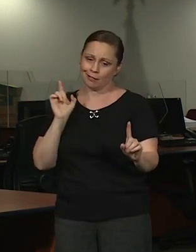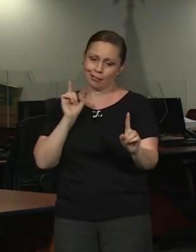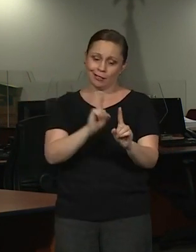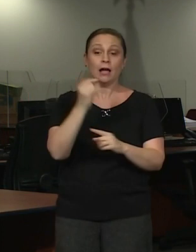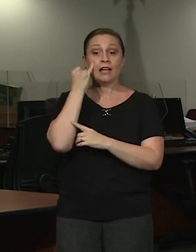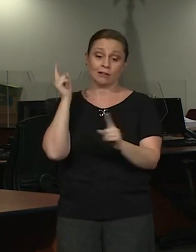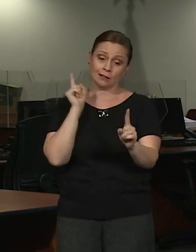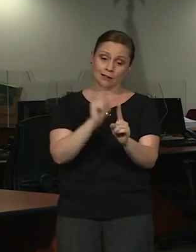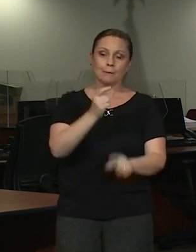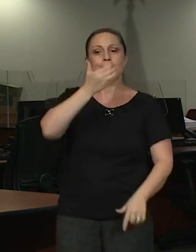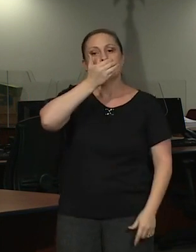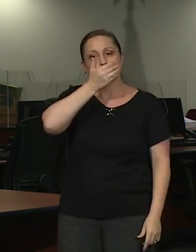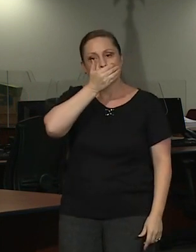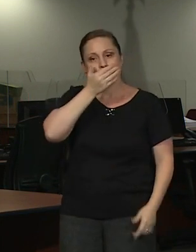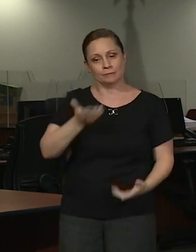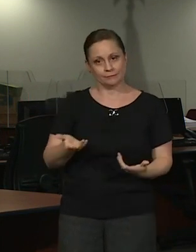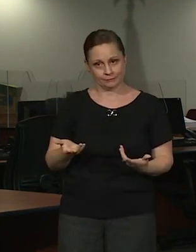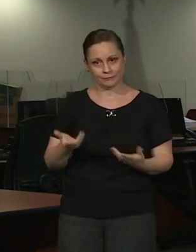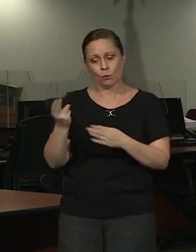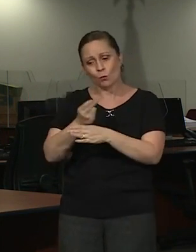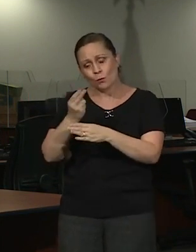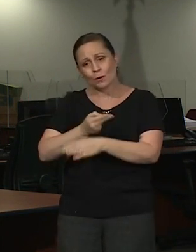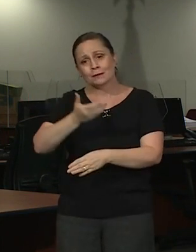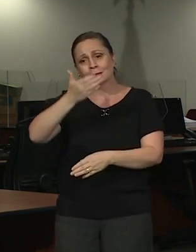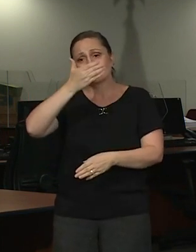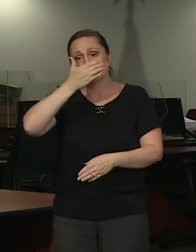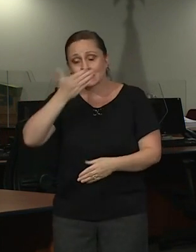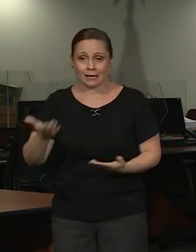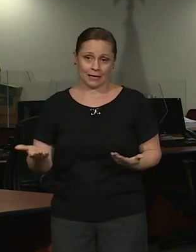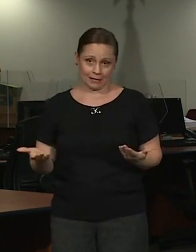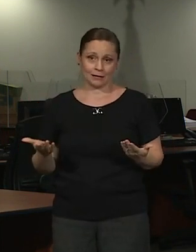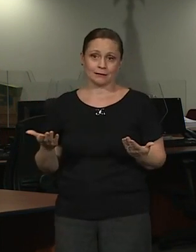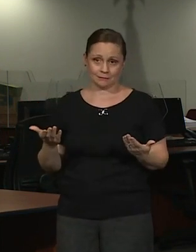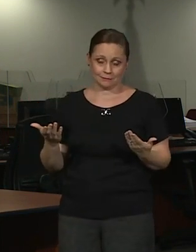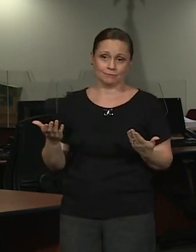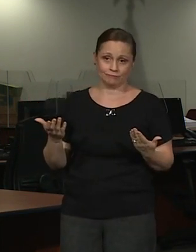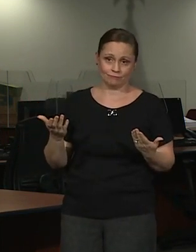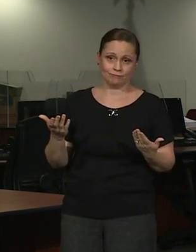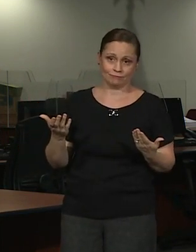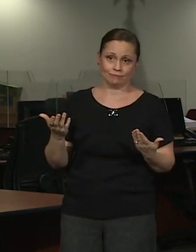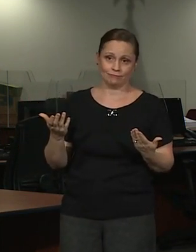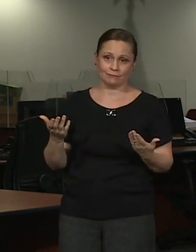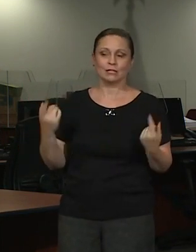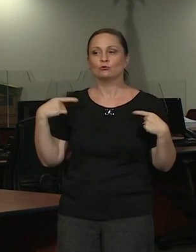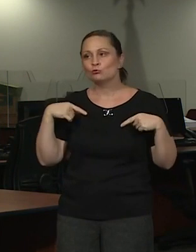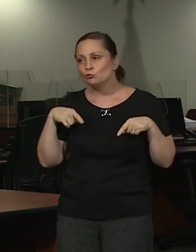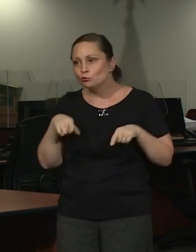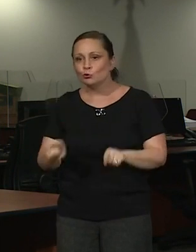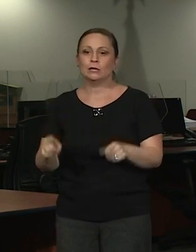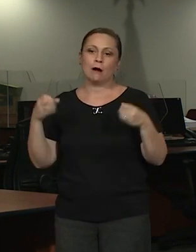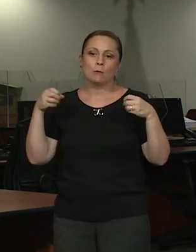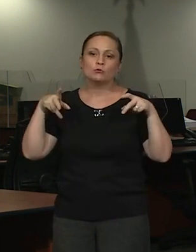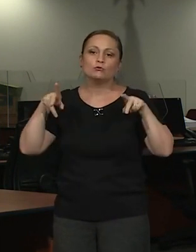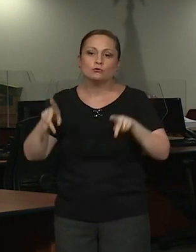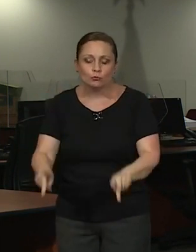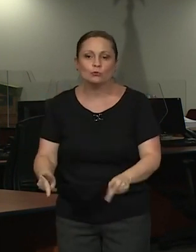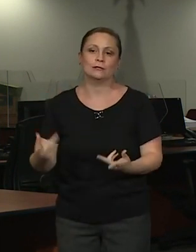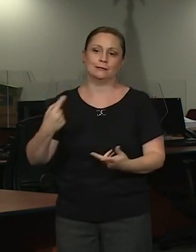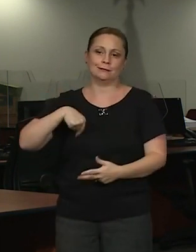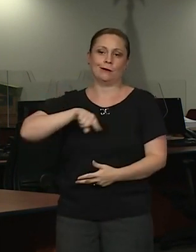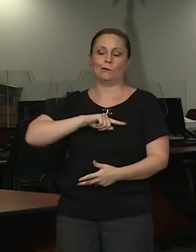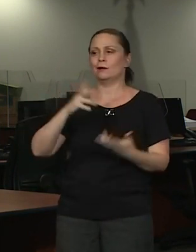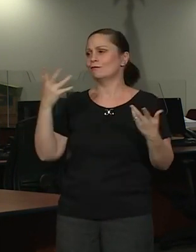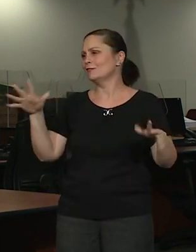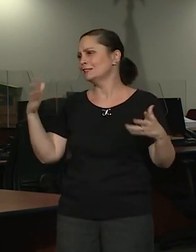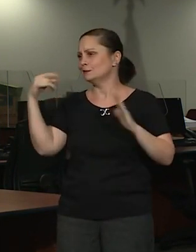that mask. Wear the mask at the opportunities that have been so well described by everyone for so